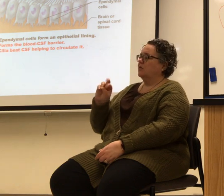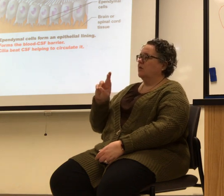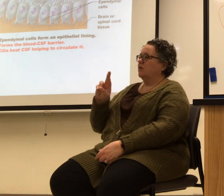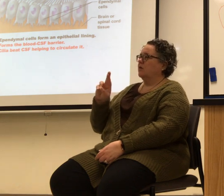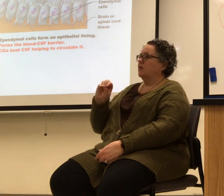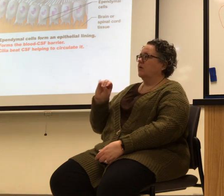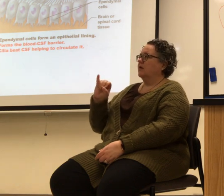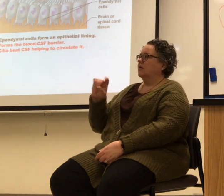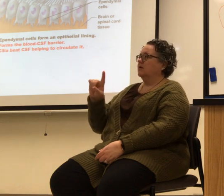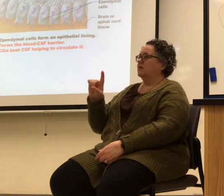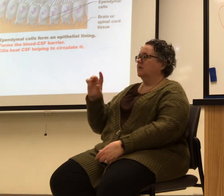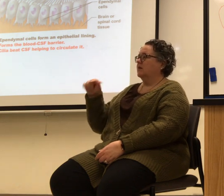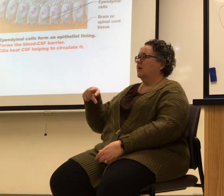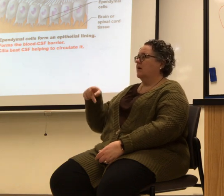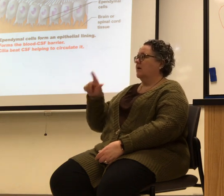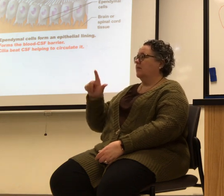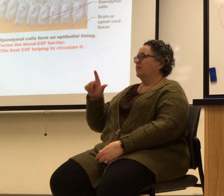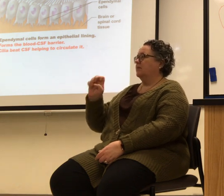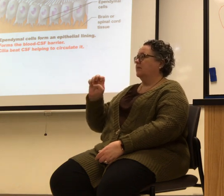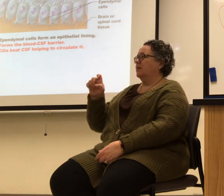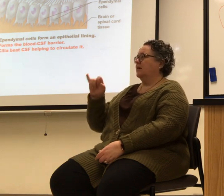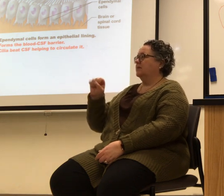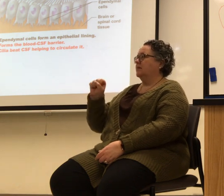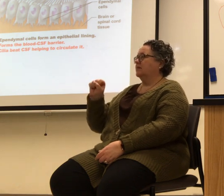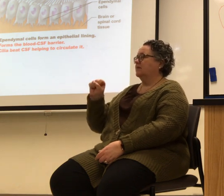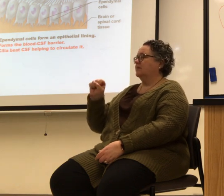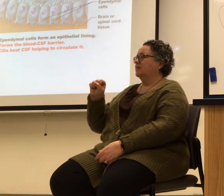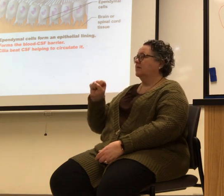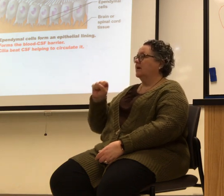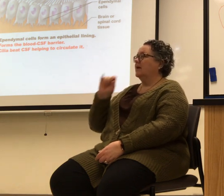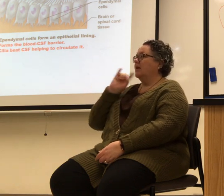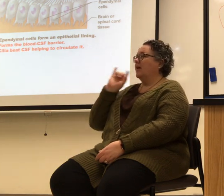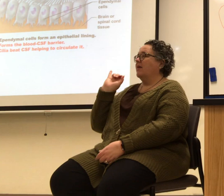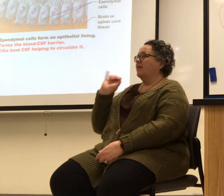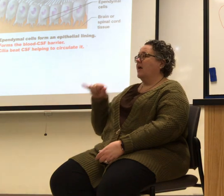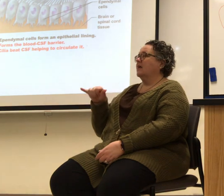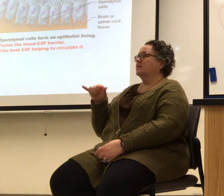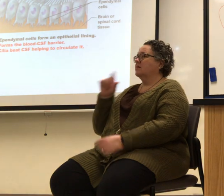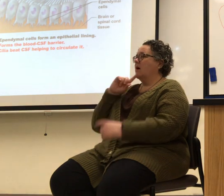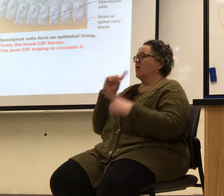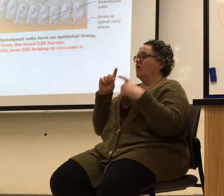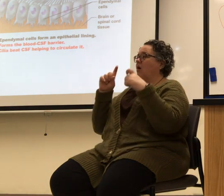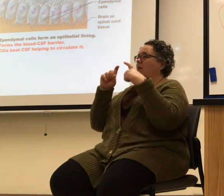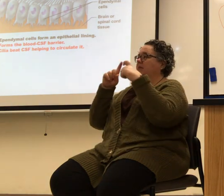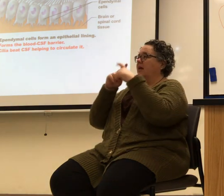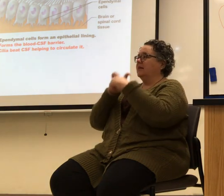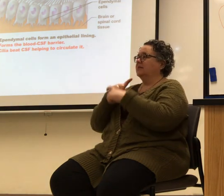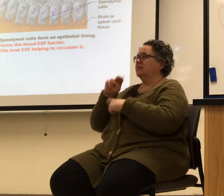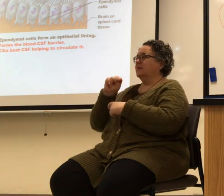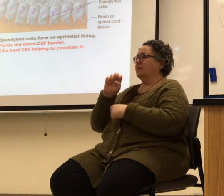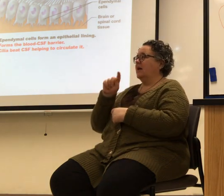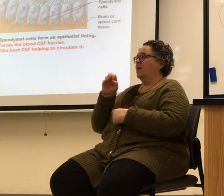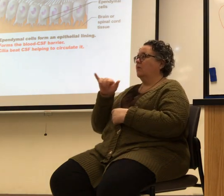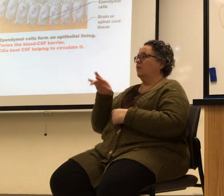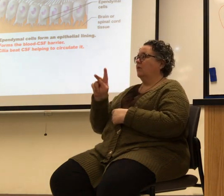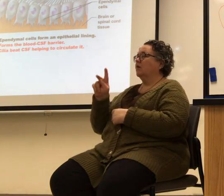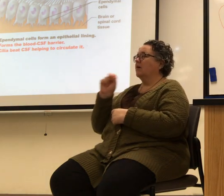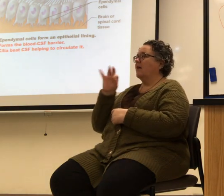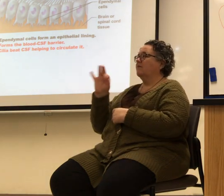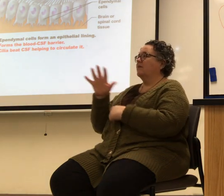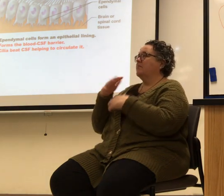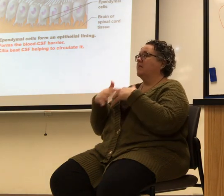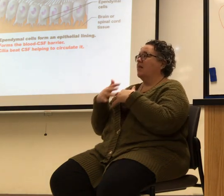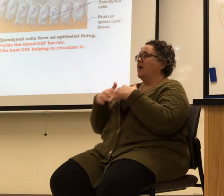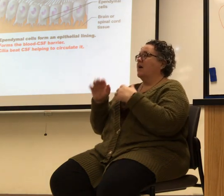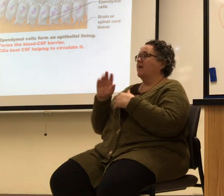C-H-O-R-O-I-D, plexus. It's a complex network of blood vessels where you have these ependymal